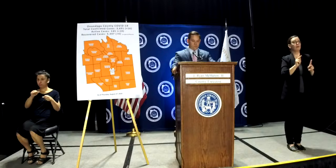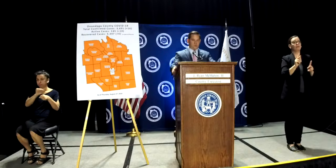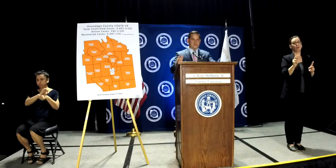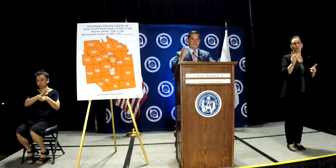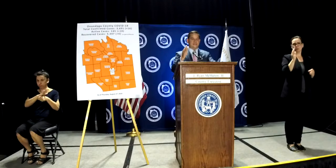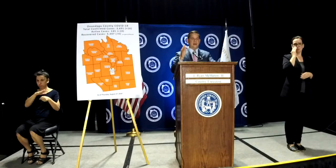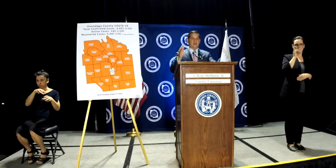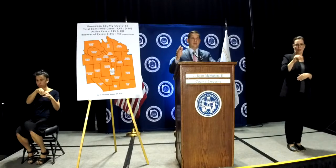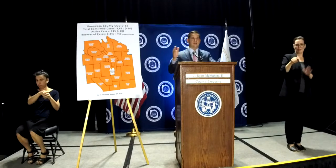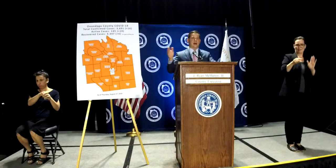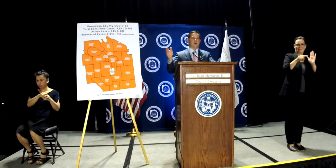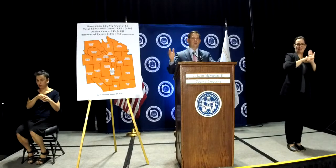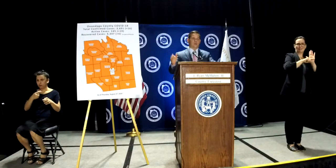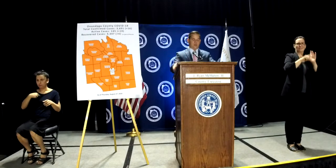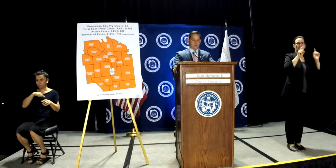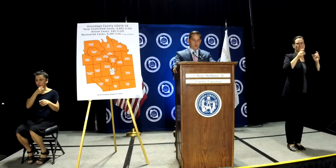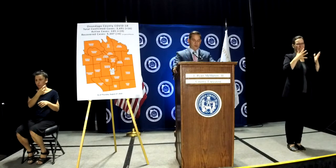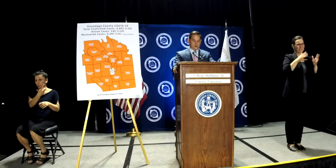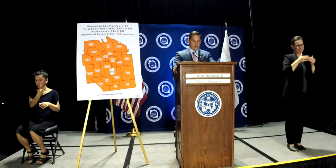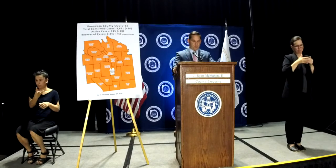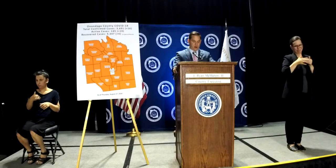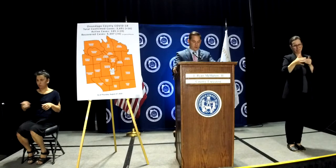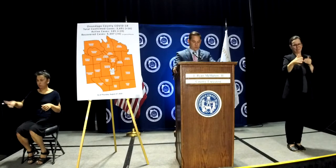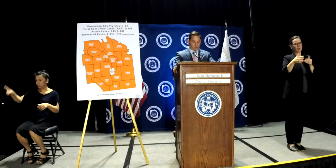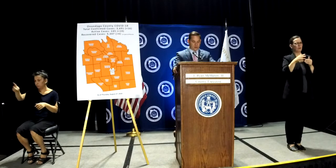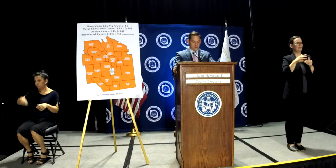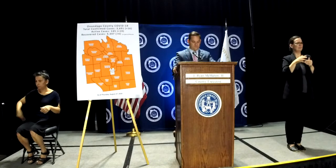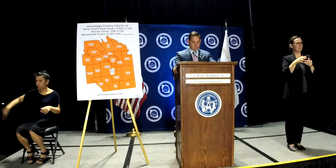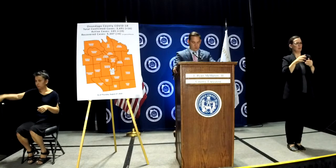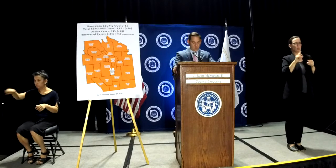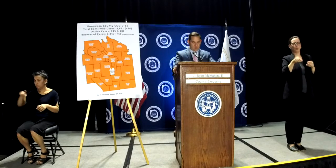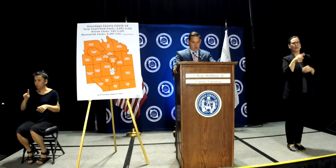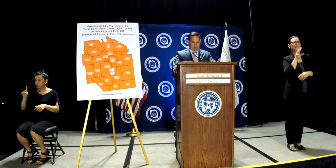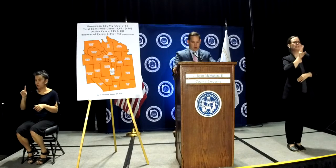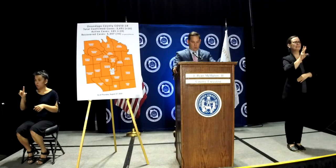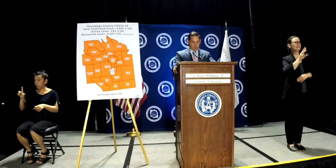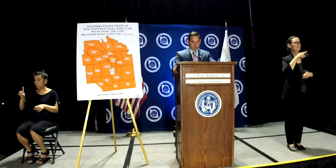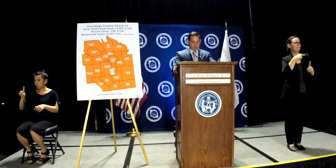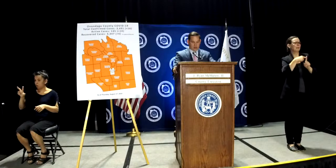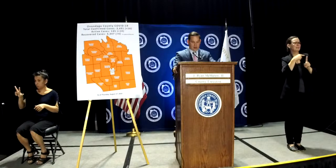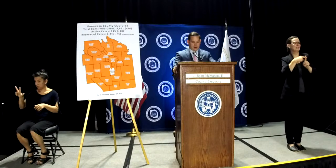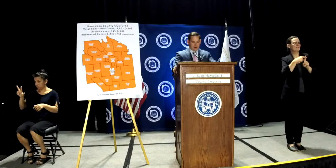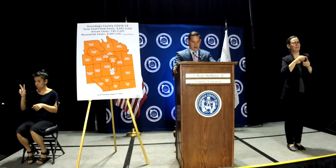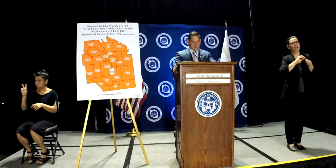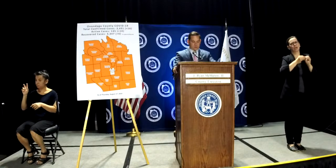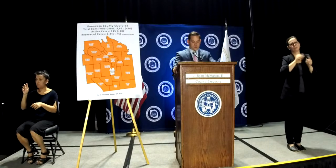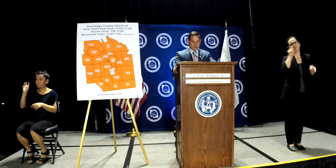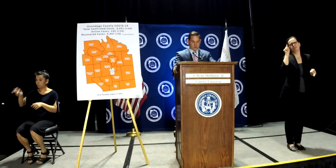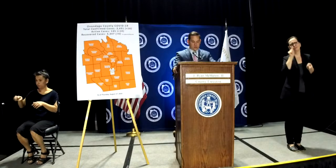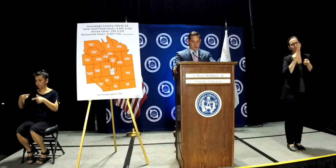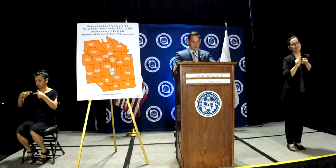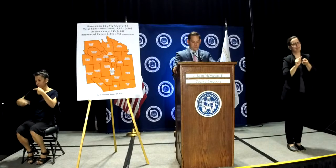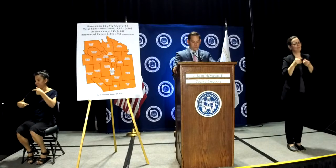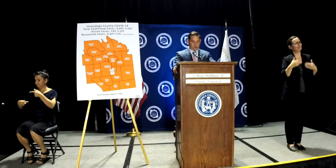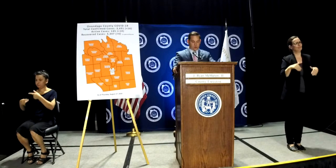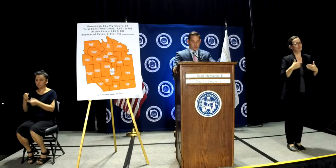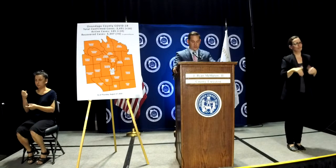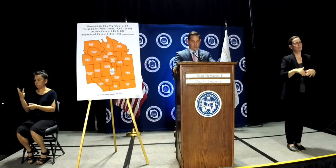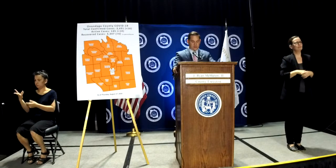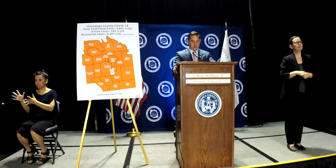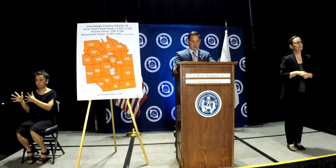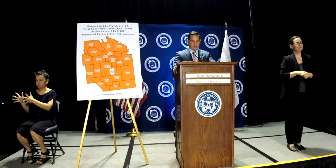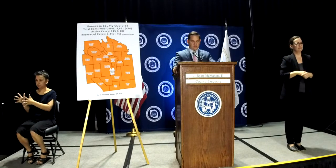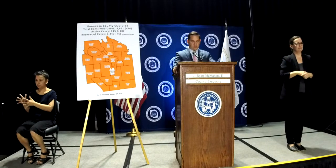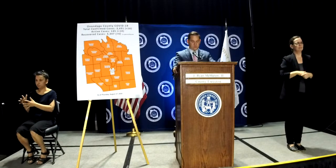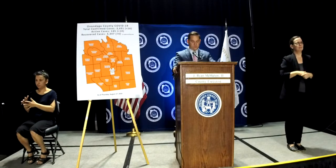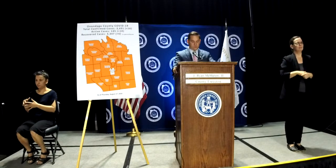start detailing this out for the community to see the progress we're making. When we look at hospitalizations,